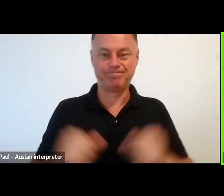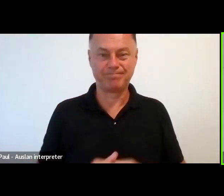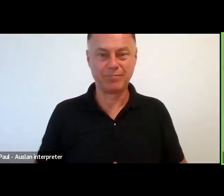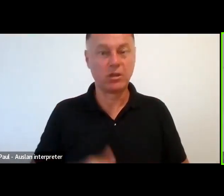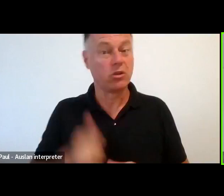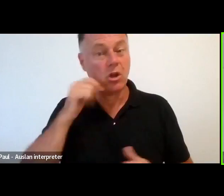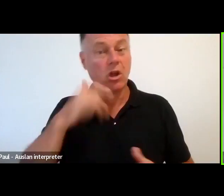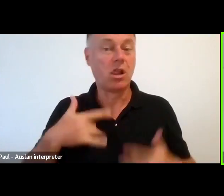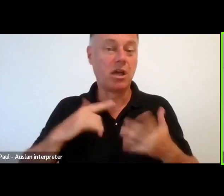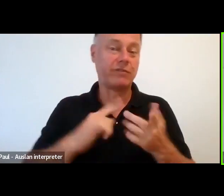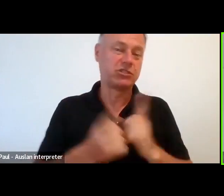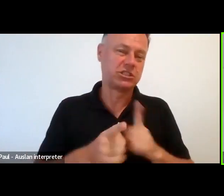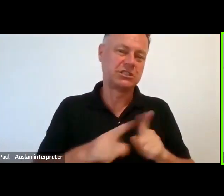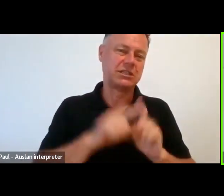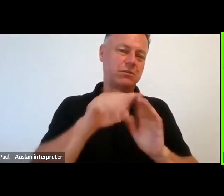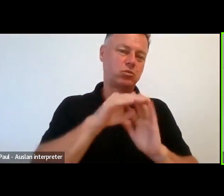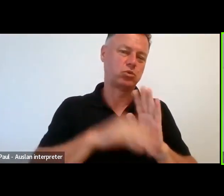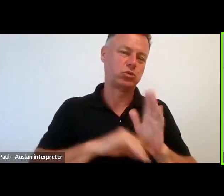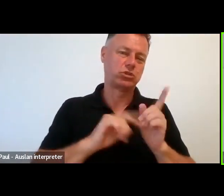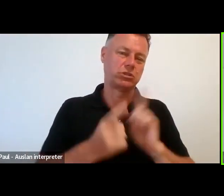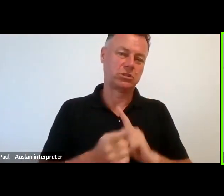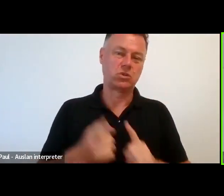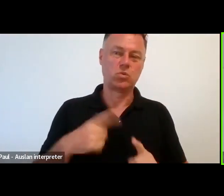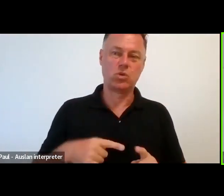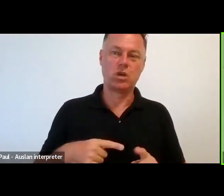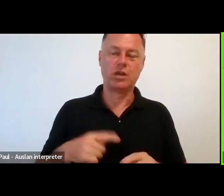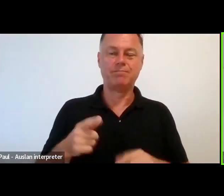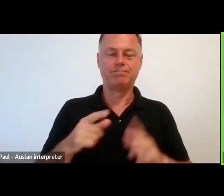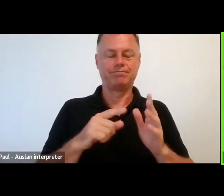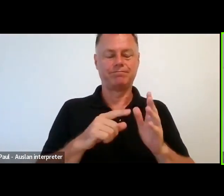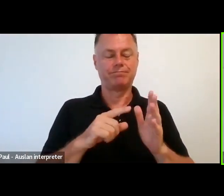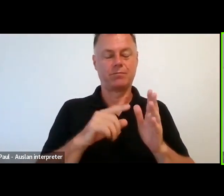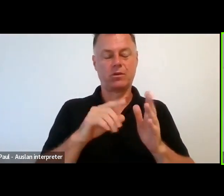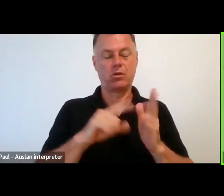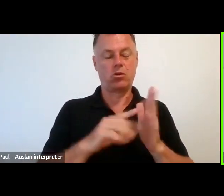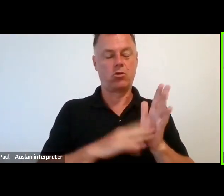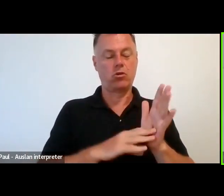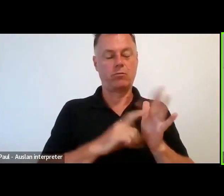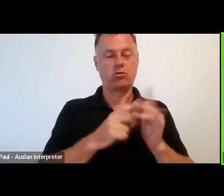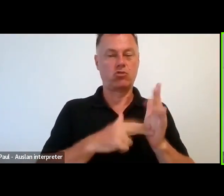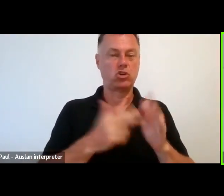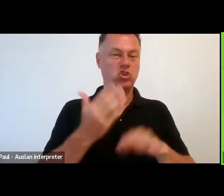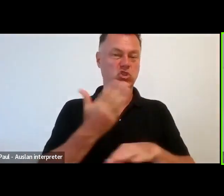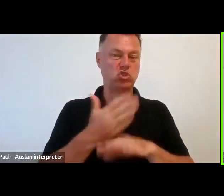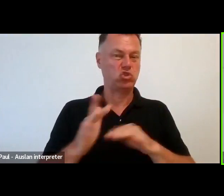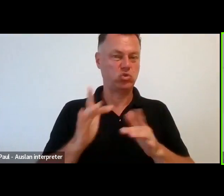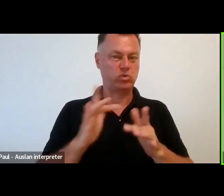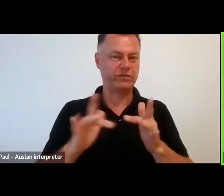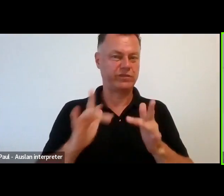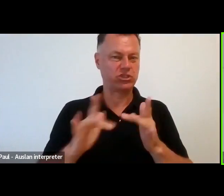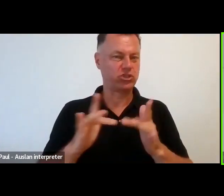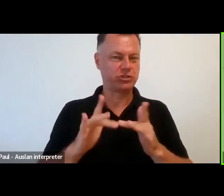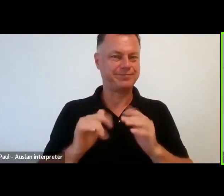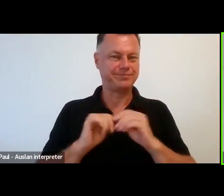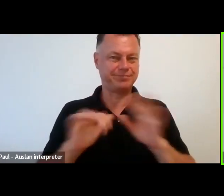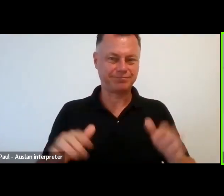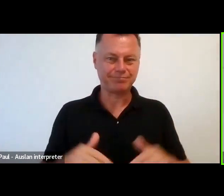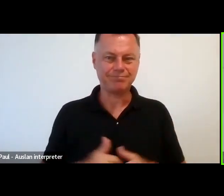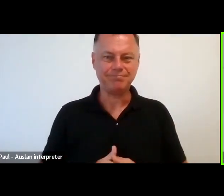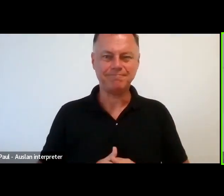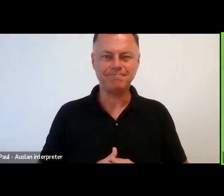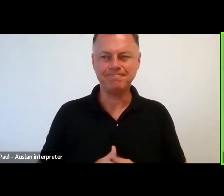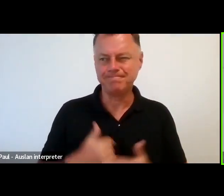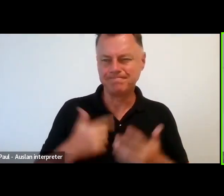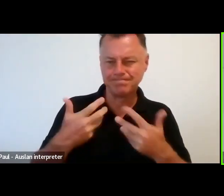course, is because this is a new infection, and it is something that we are working on as to what